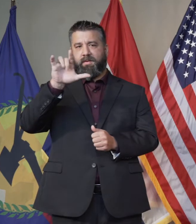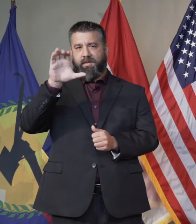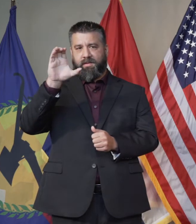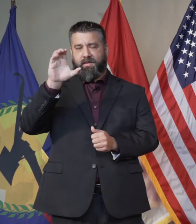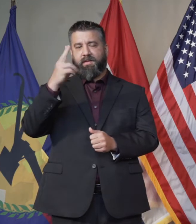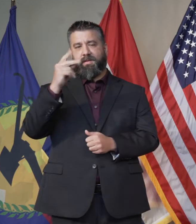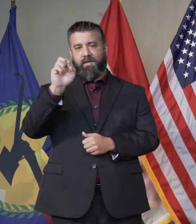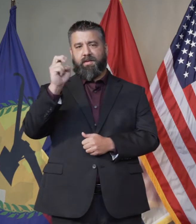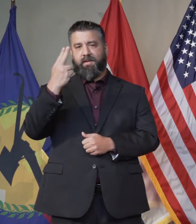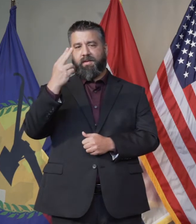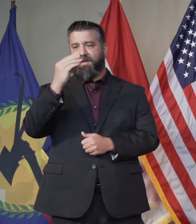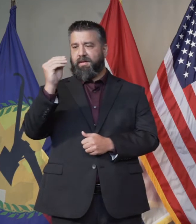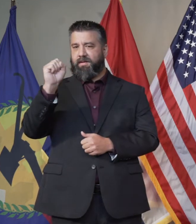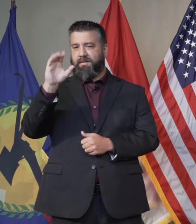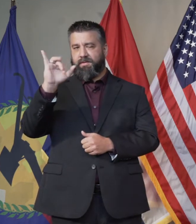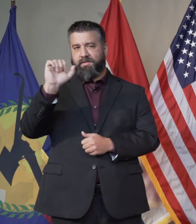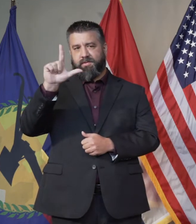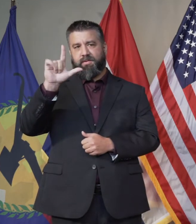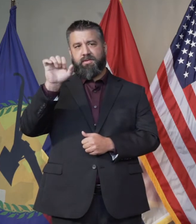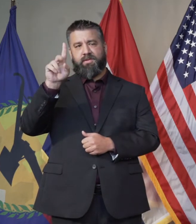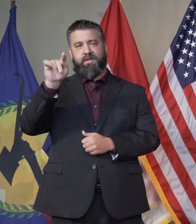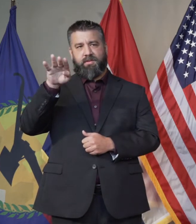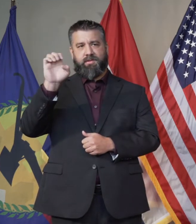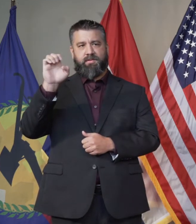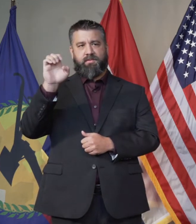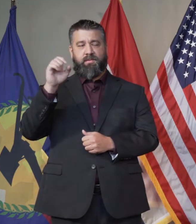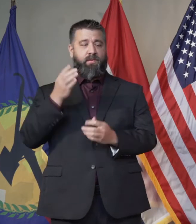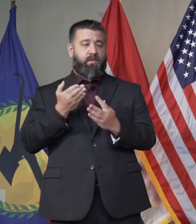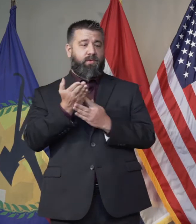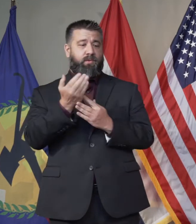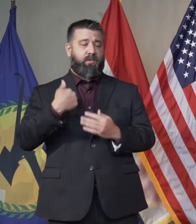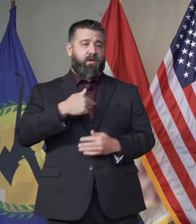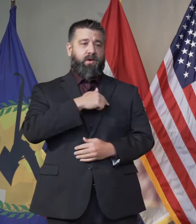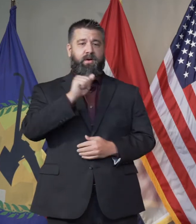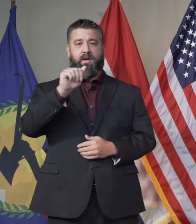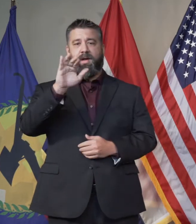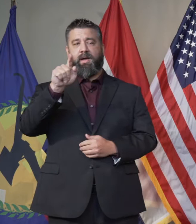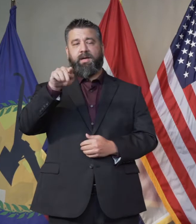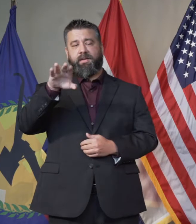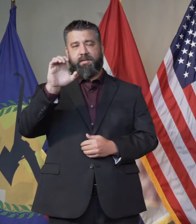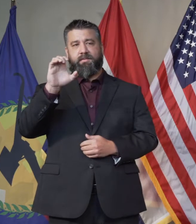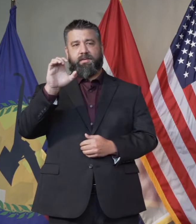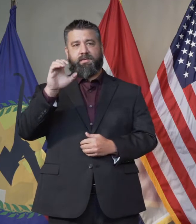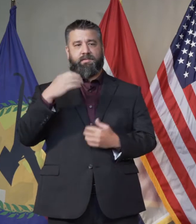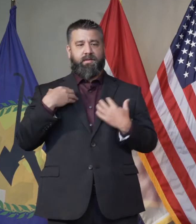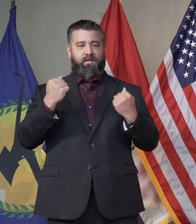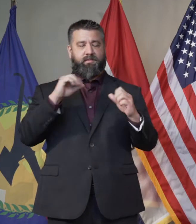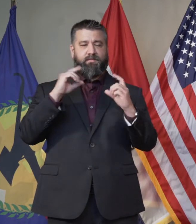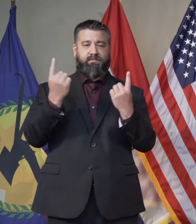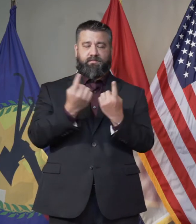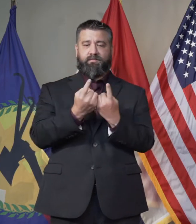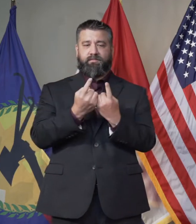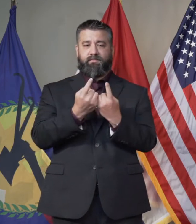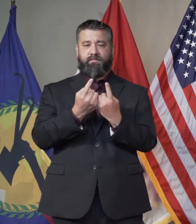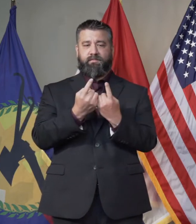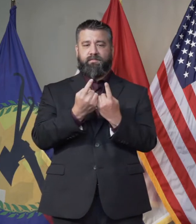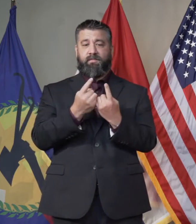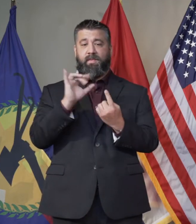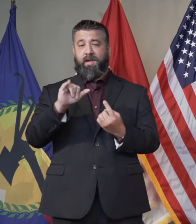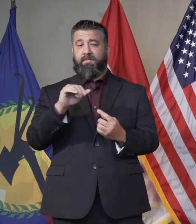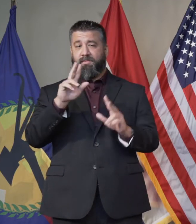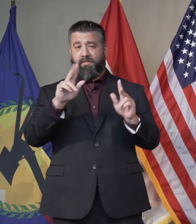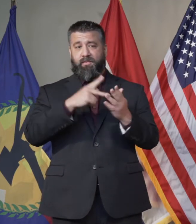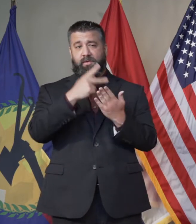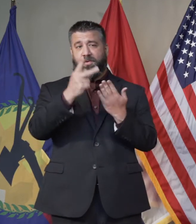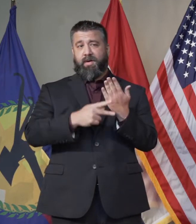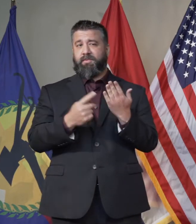our academic health department, the only one in the state of Missouri. This program links the St. Louis County Health Department